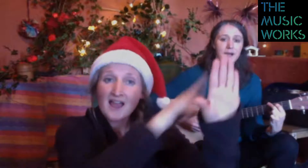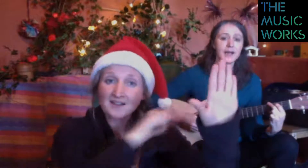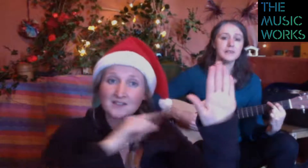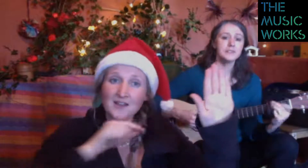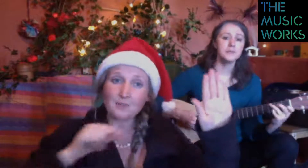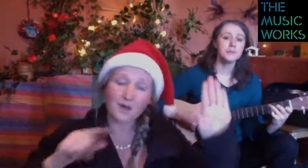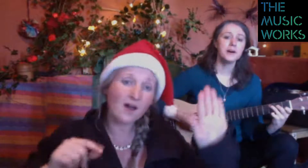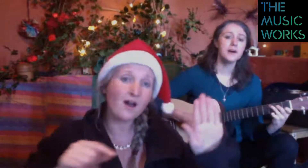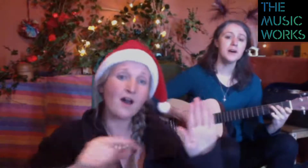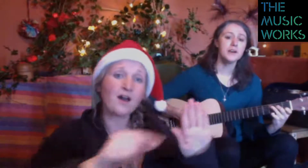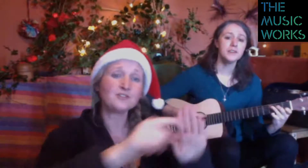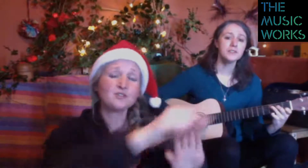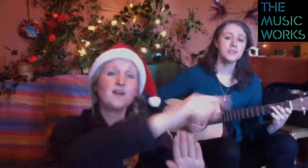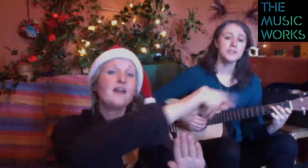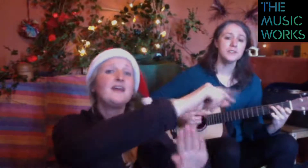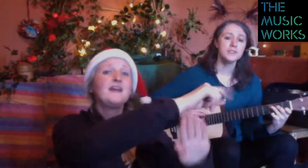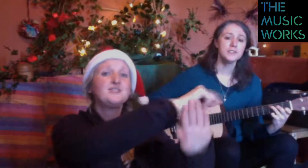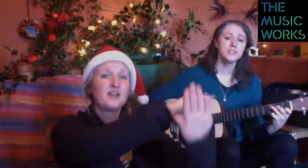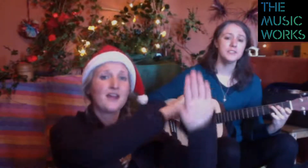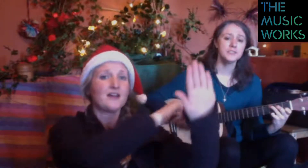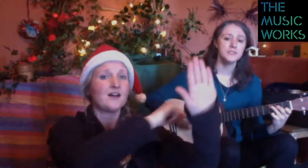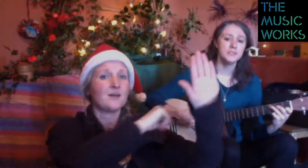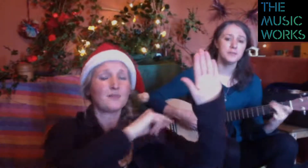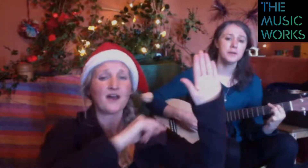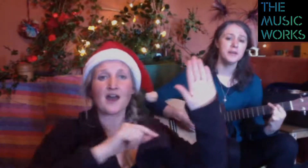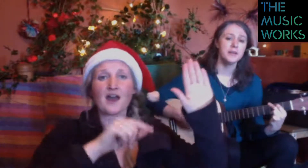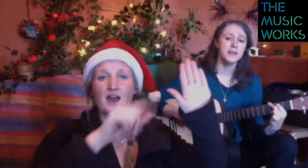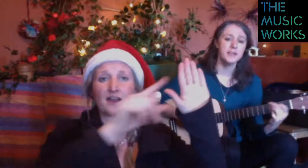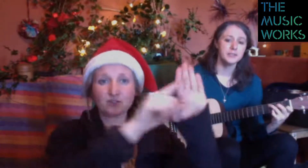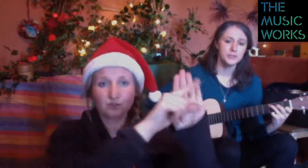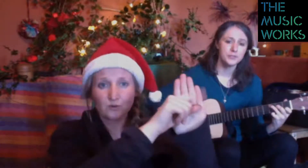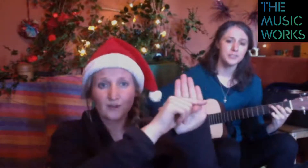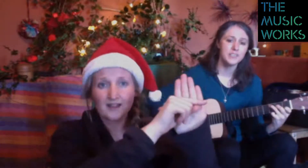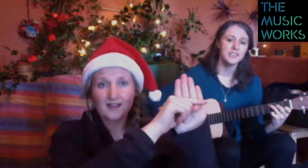a partridge in a pear tree.